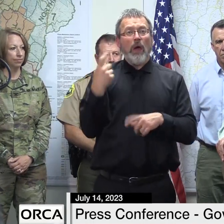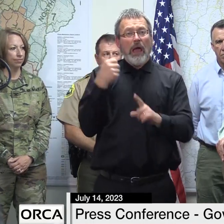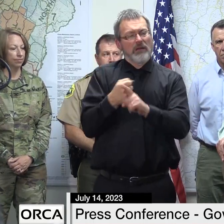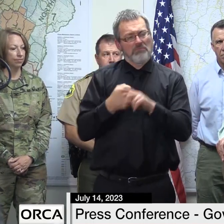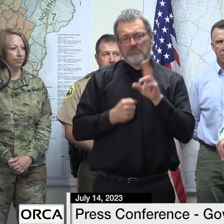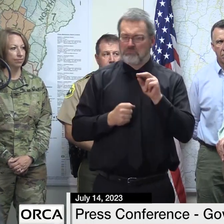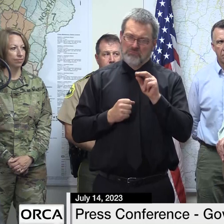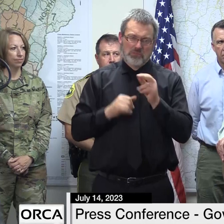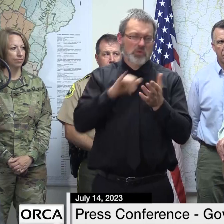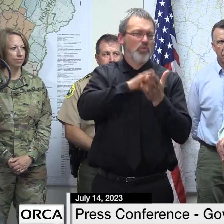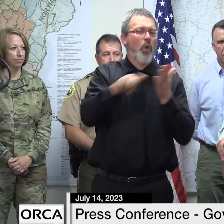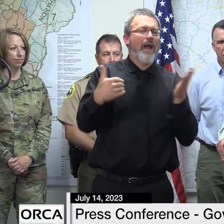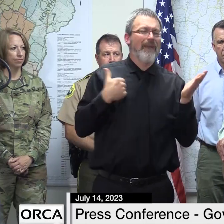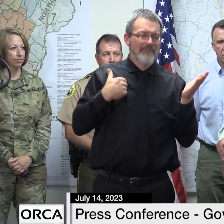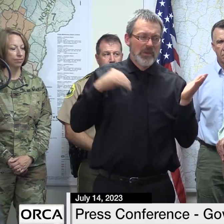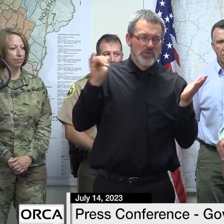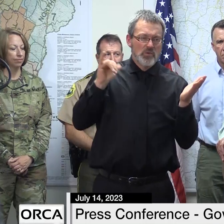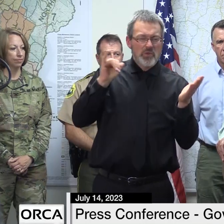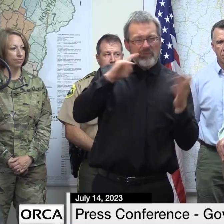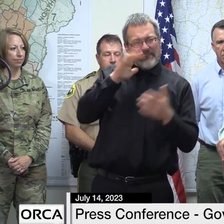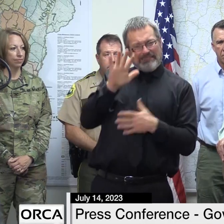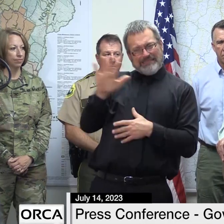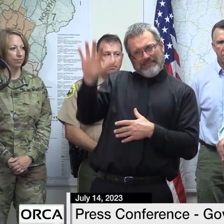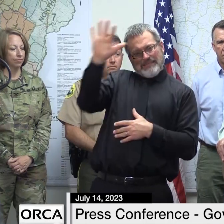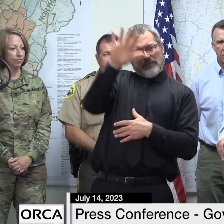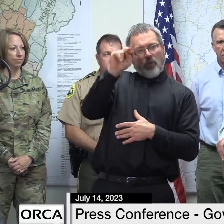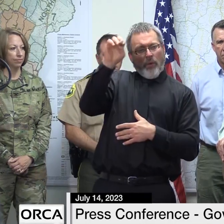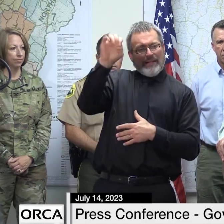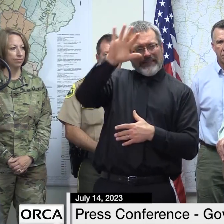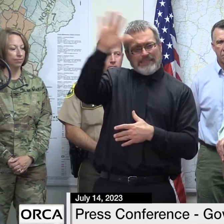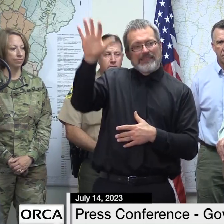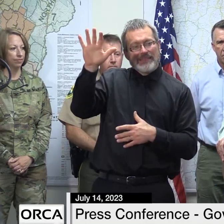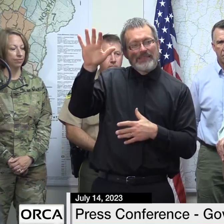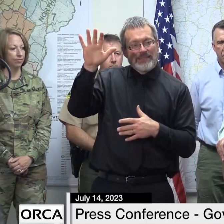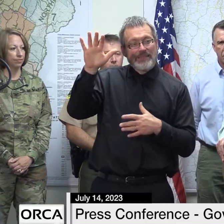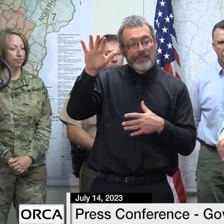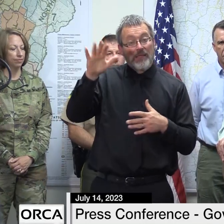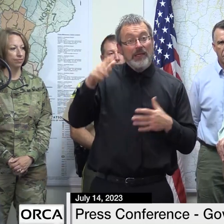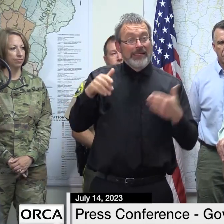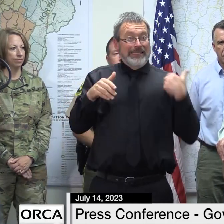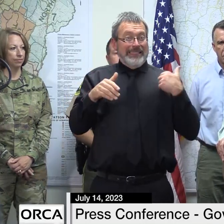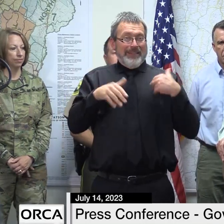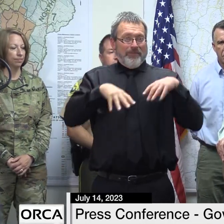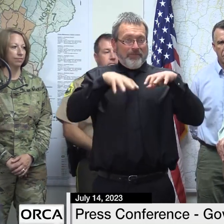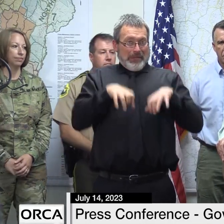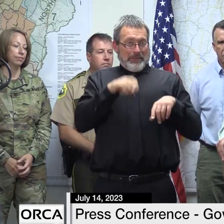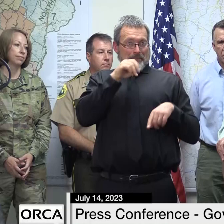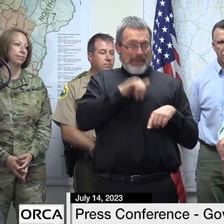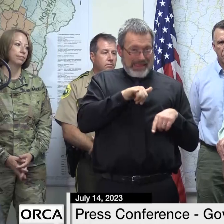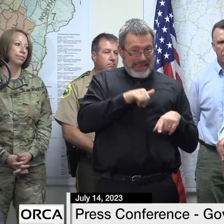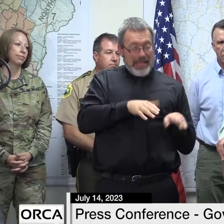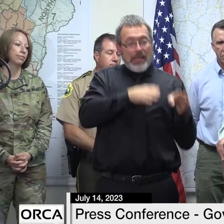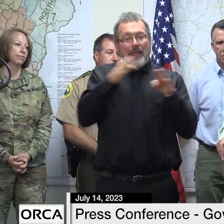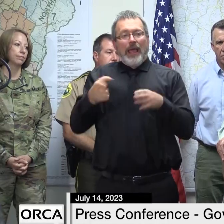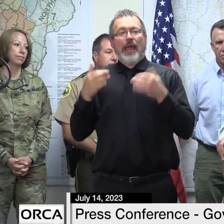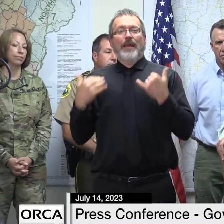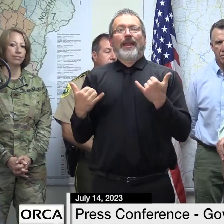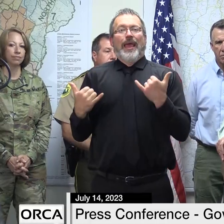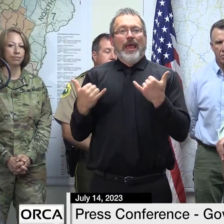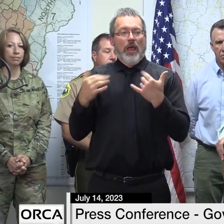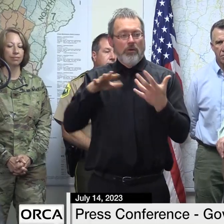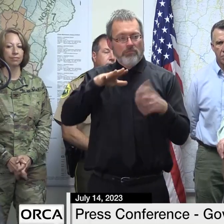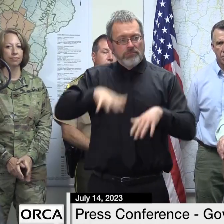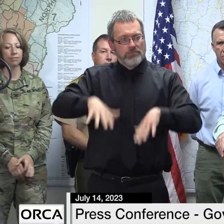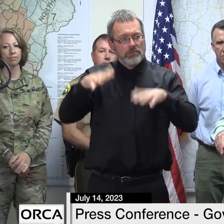had some serious farm issues, both on the frost and on the flood, which may benefit us as we seek federal aid.